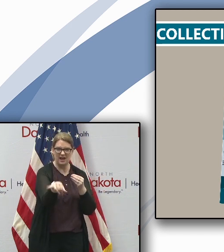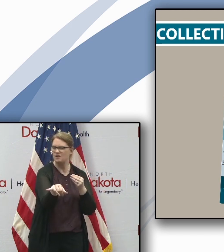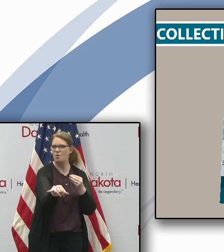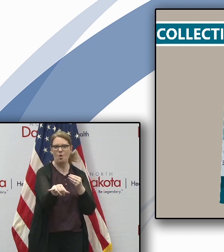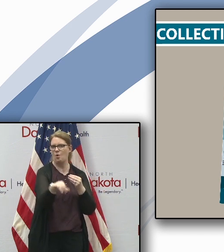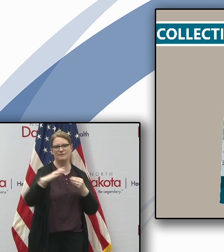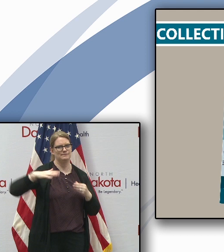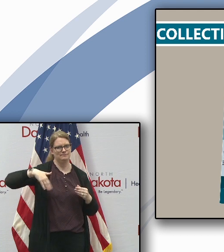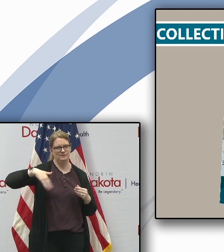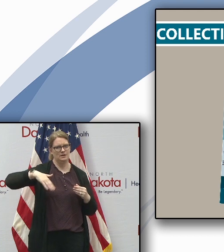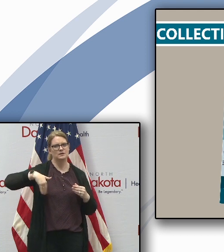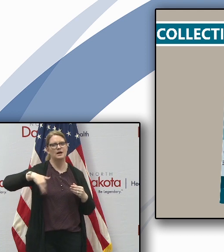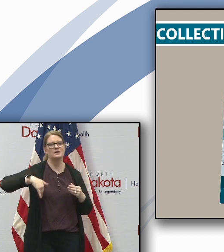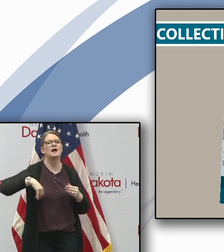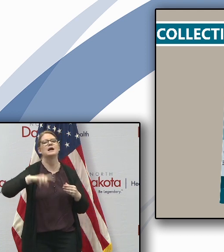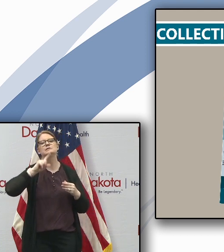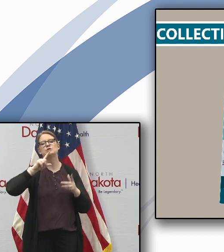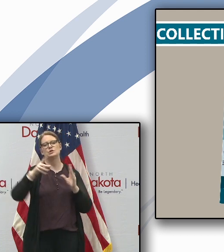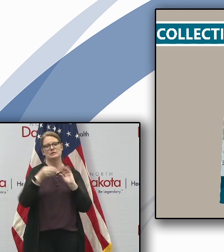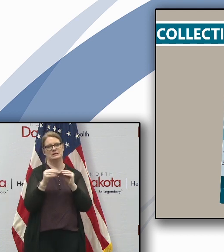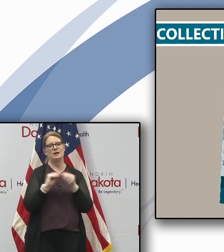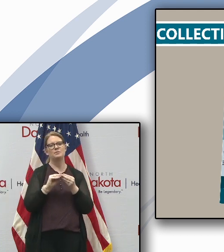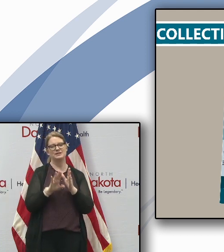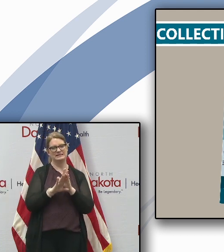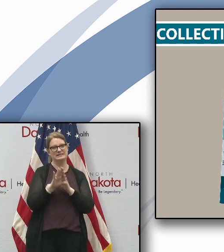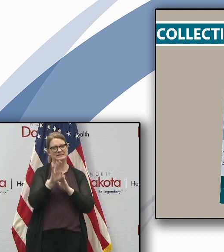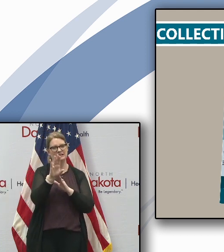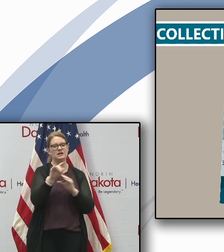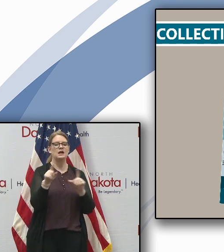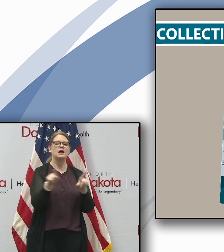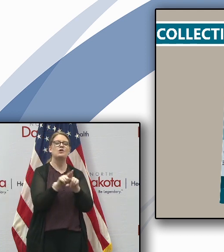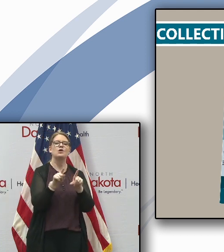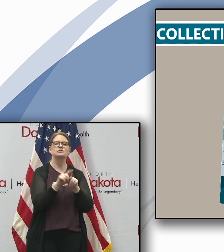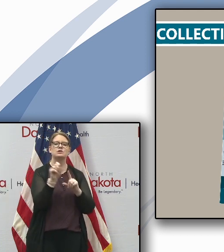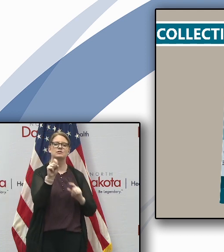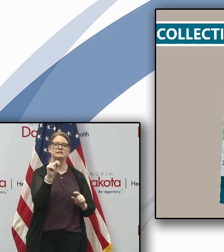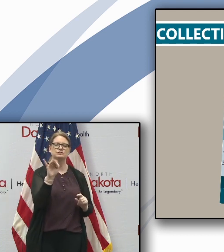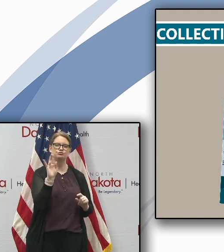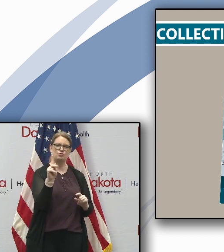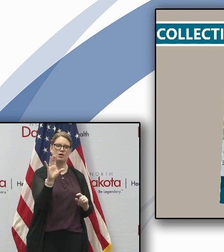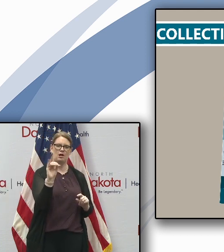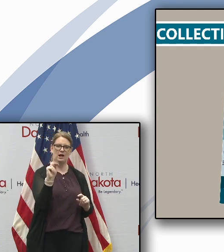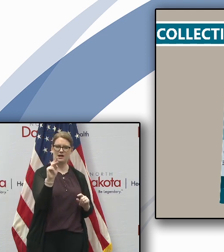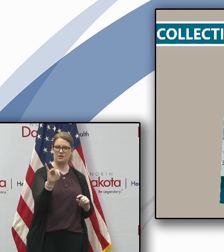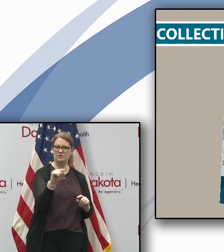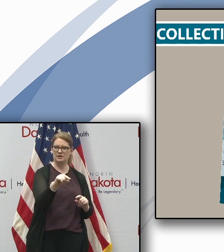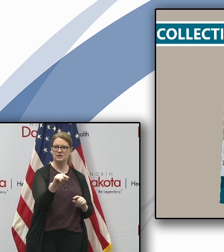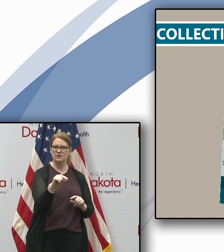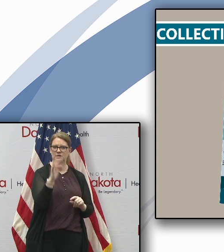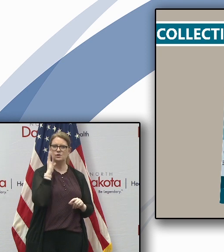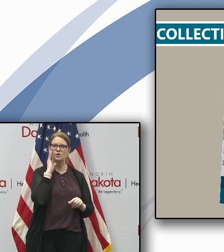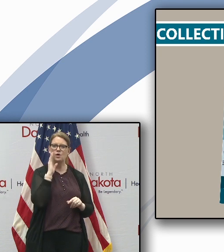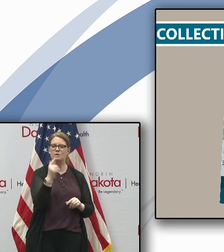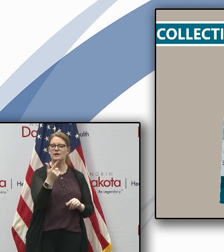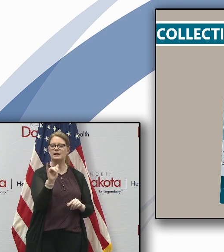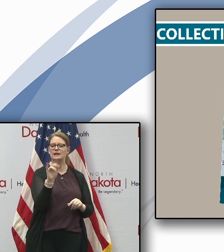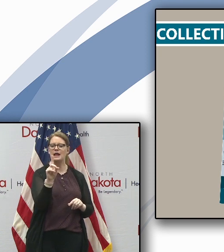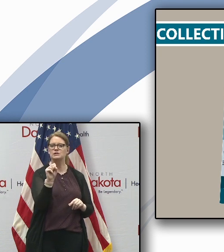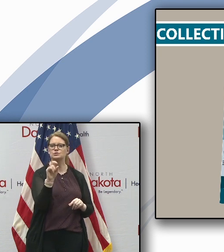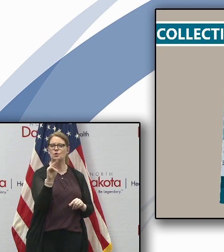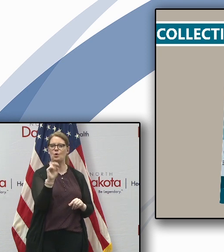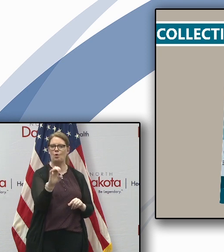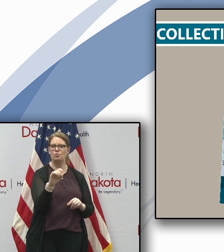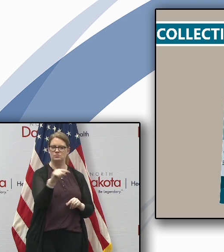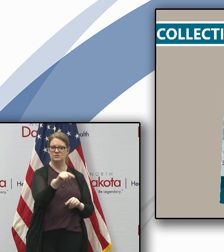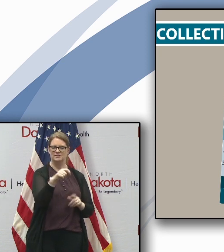capita continue to climb up in Stark County, where Gladstone is located, when all of those results from Sunday's testing flow